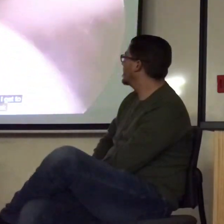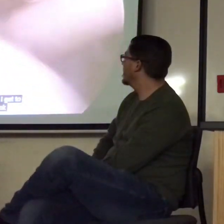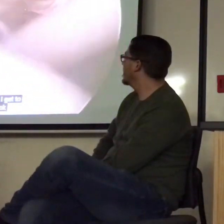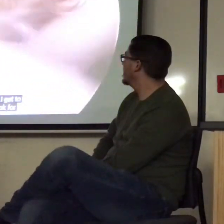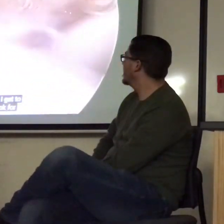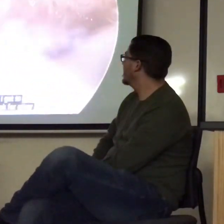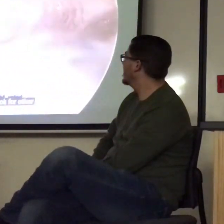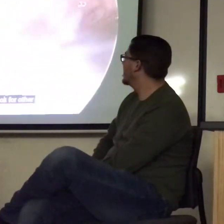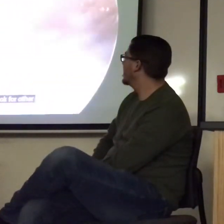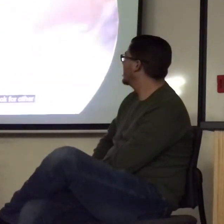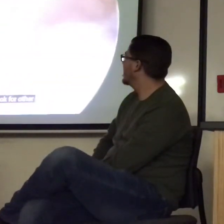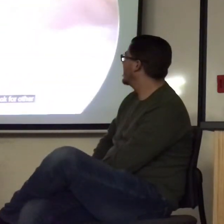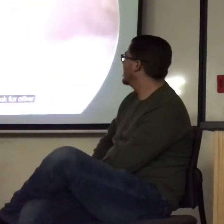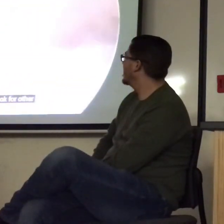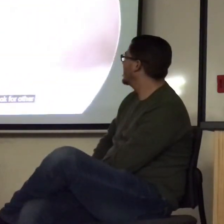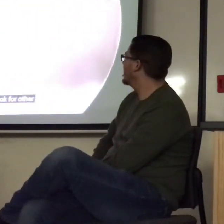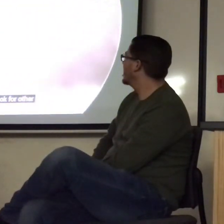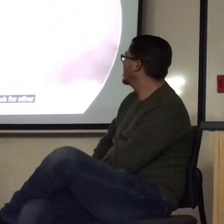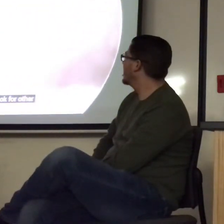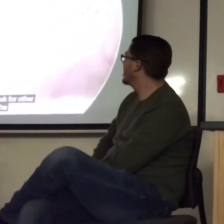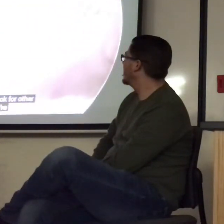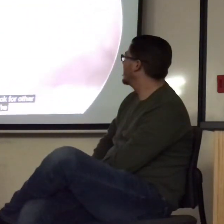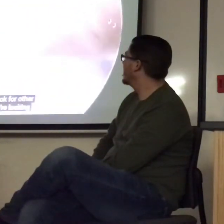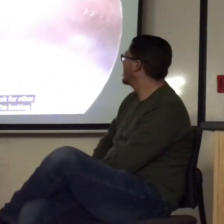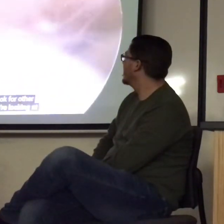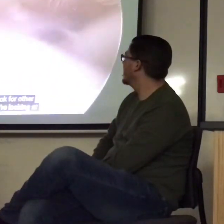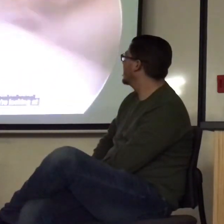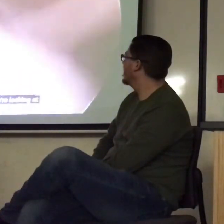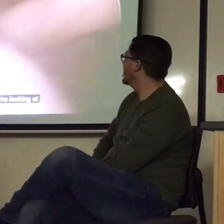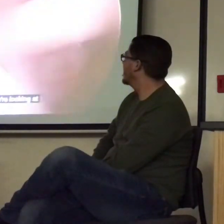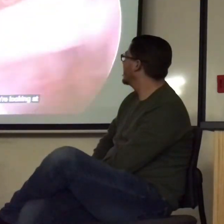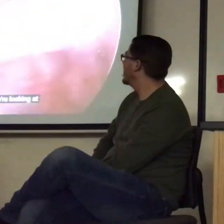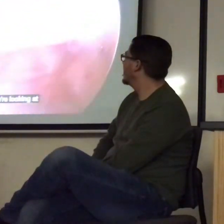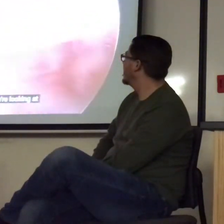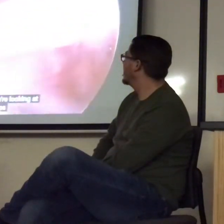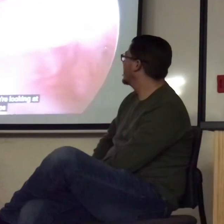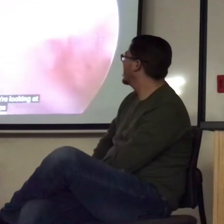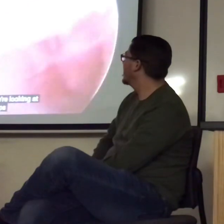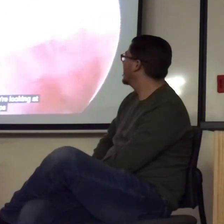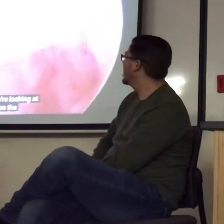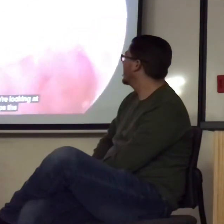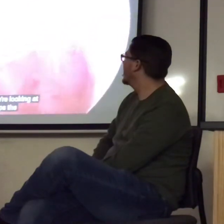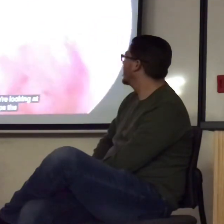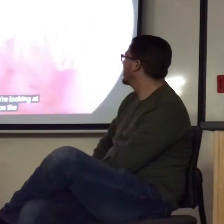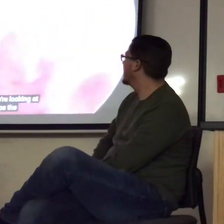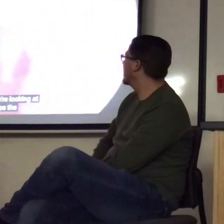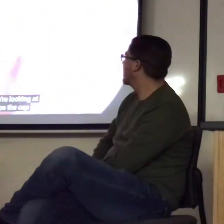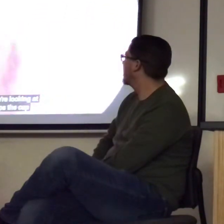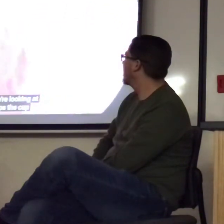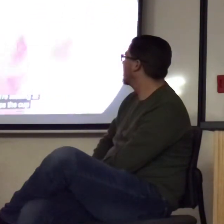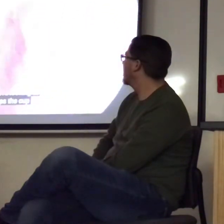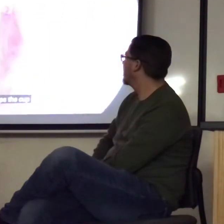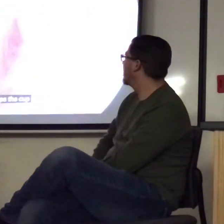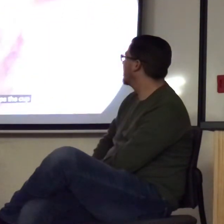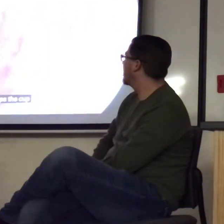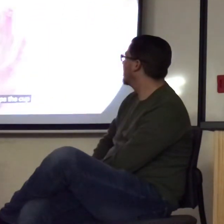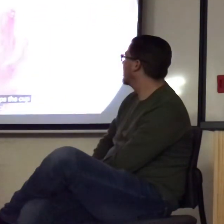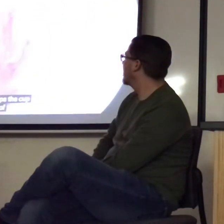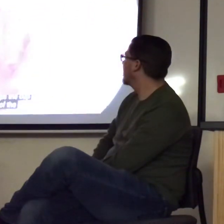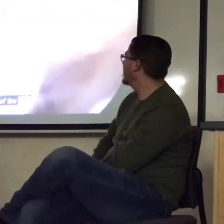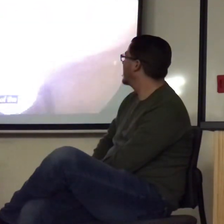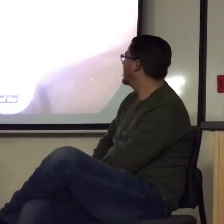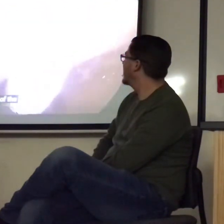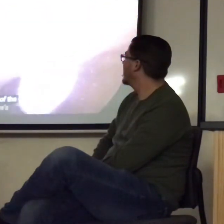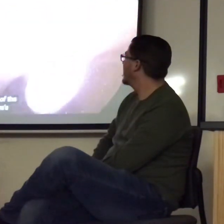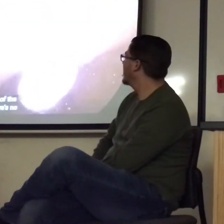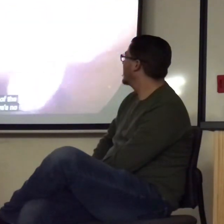joint and look for other pathology. Here you see we're looking at the rotator cuff, at the biceps, the cup of the shoulder, or the ball of